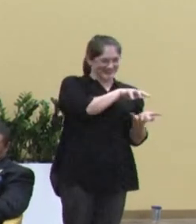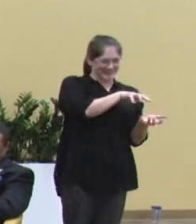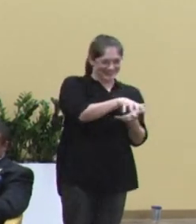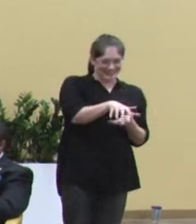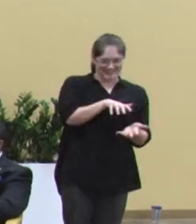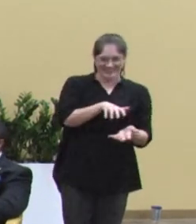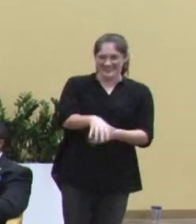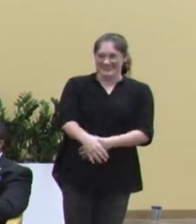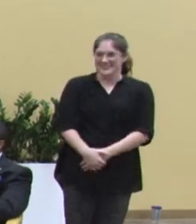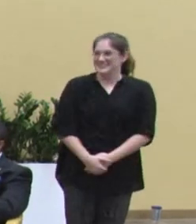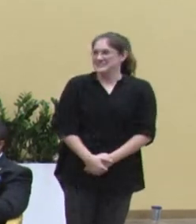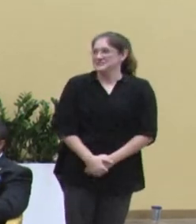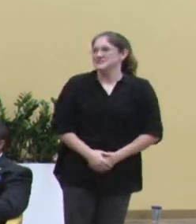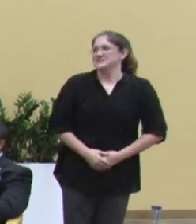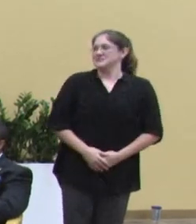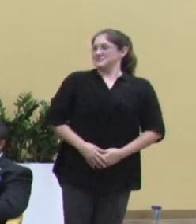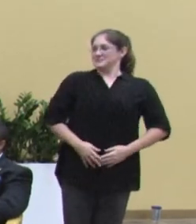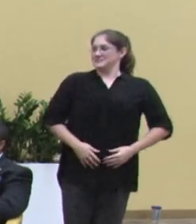with your questions, just